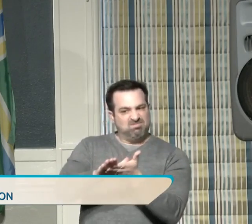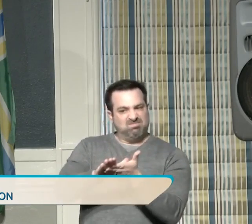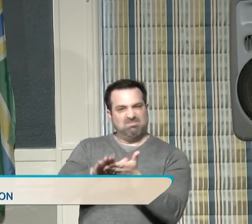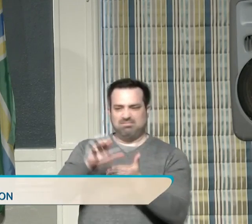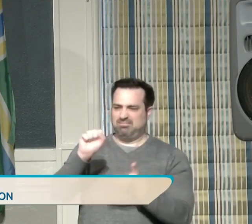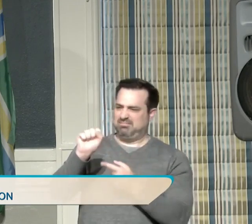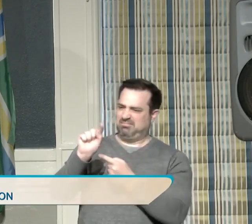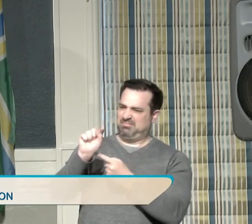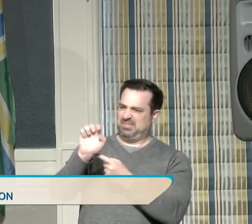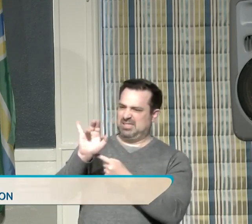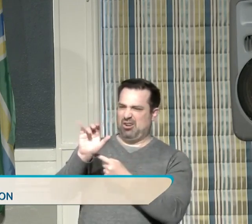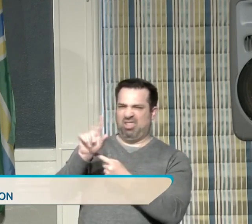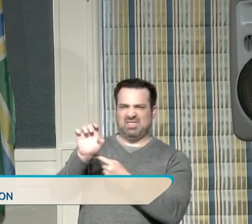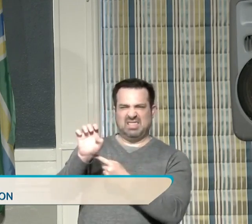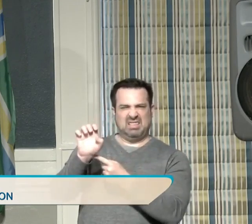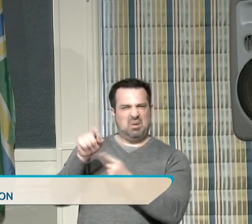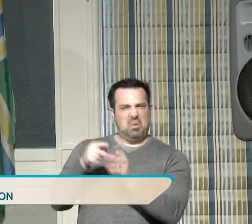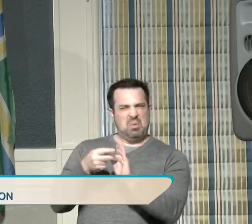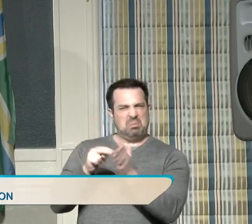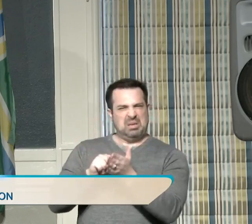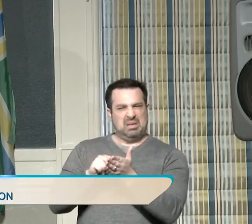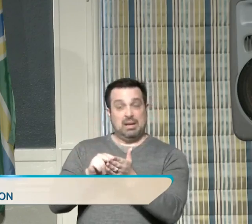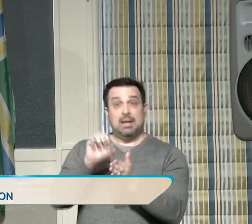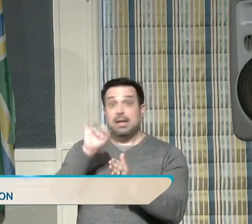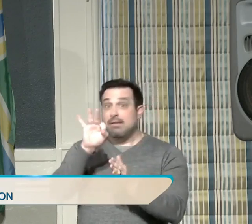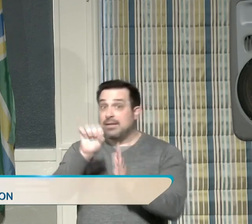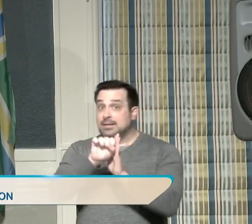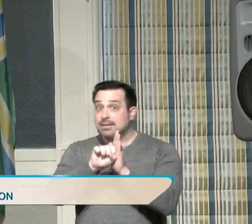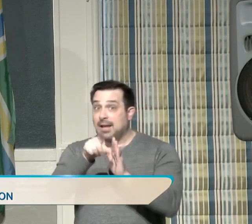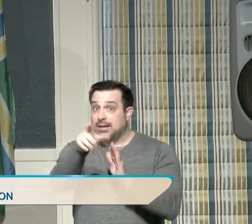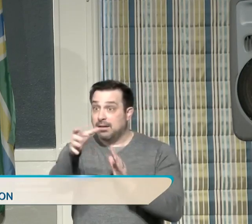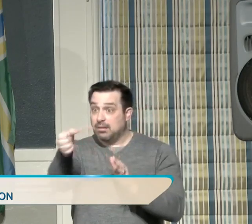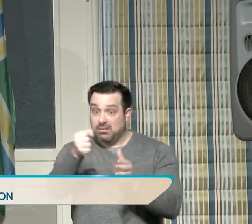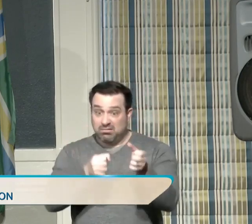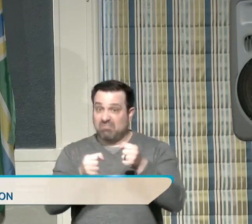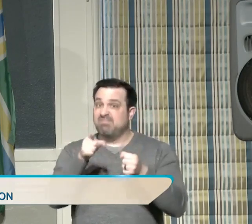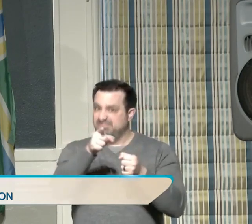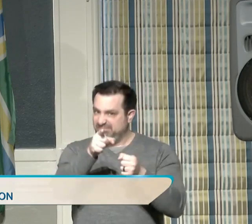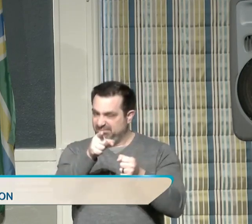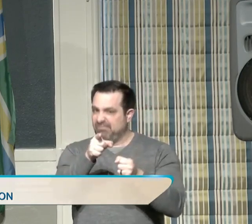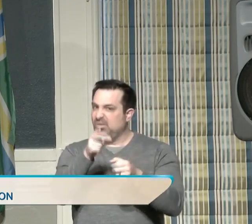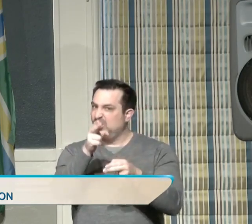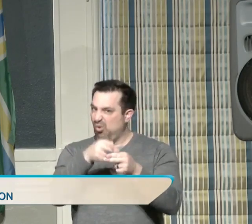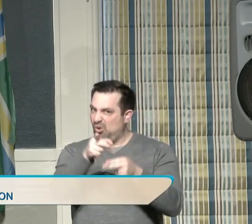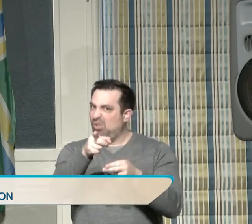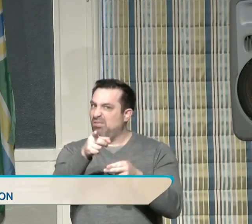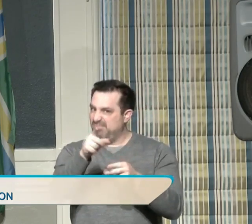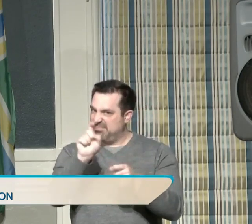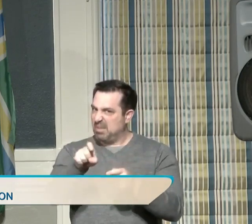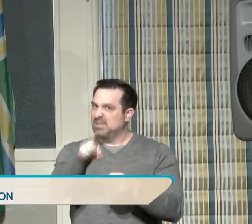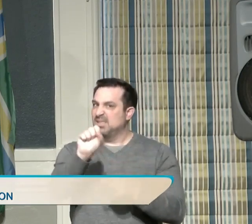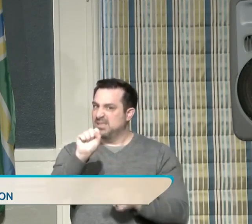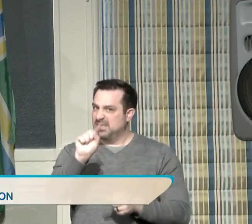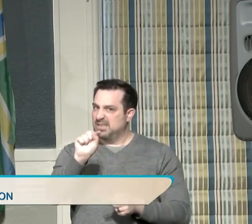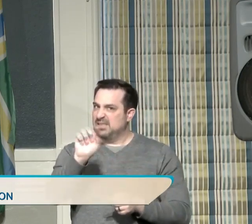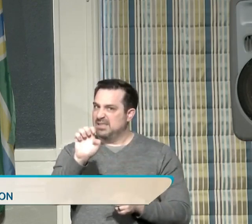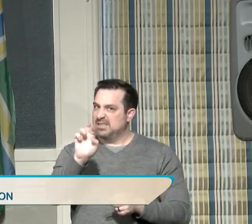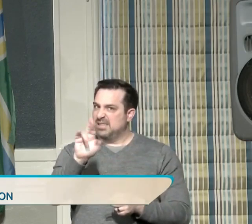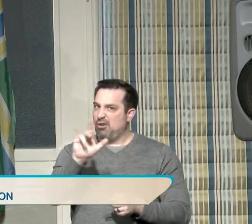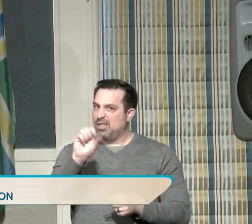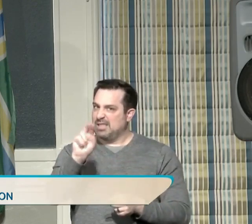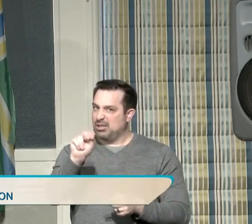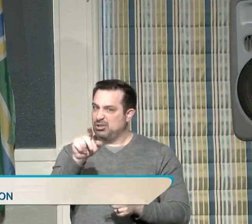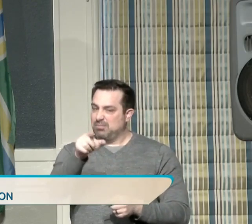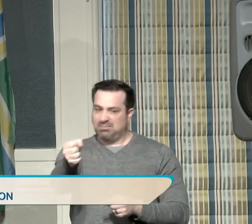that meant was that if the state took custody of you under these categories, that you could not get out of an institution